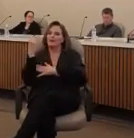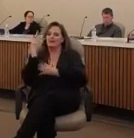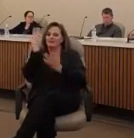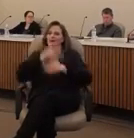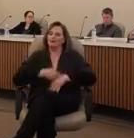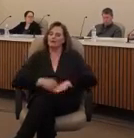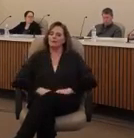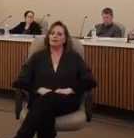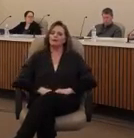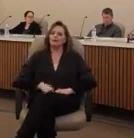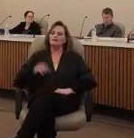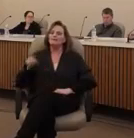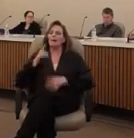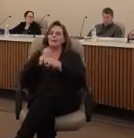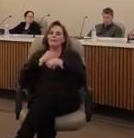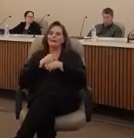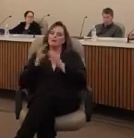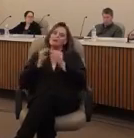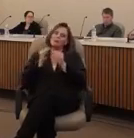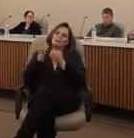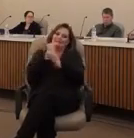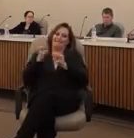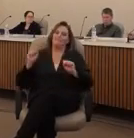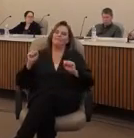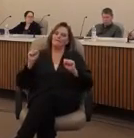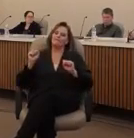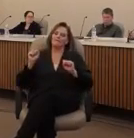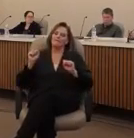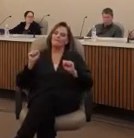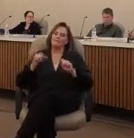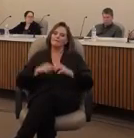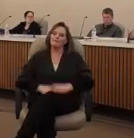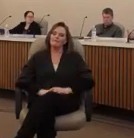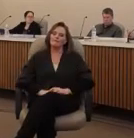make that a more safe area to walk.